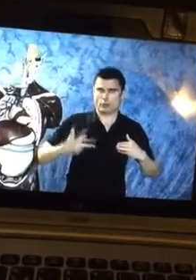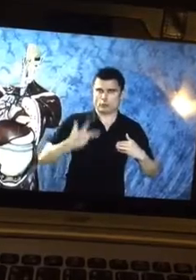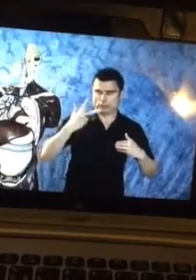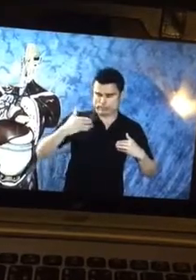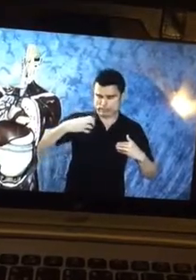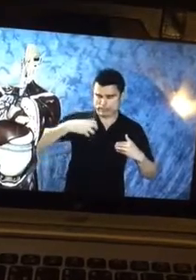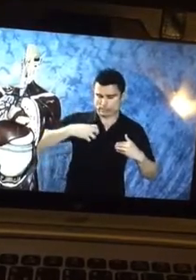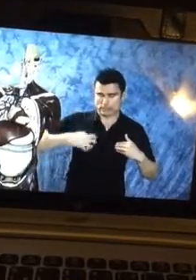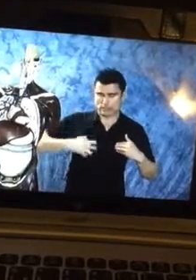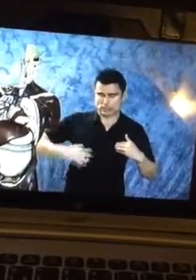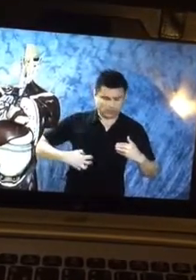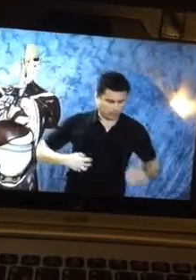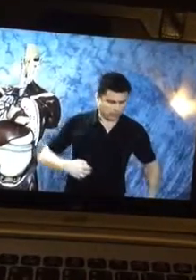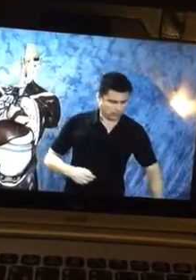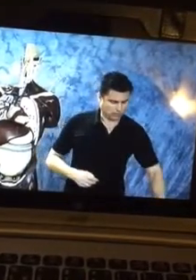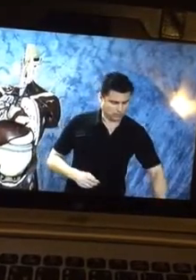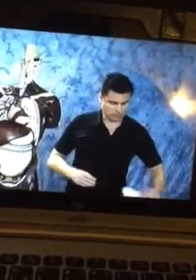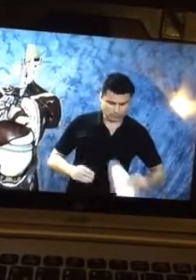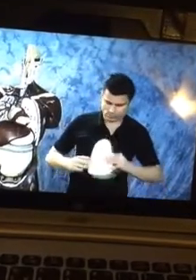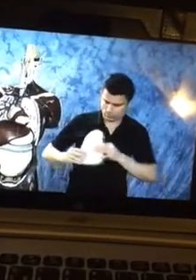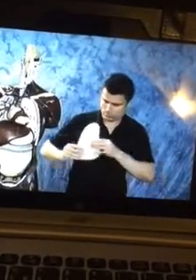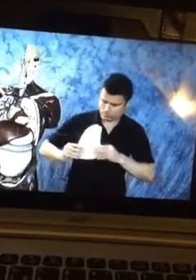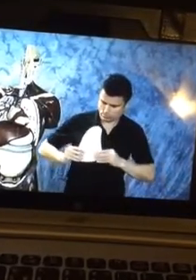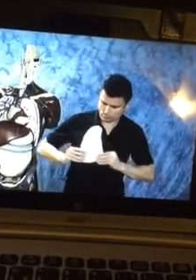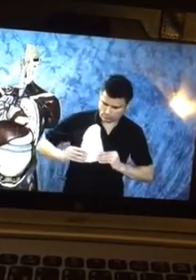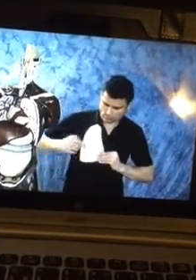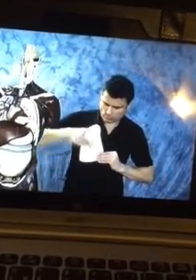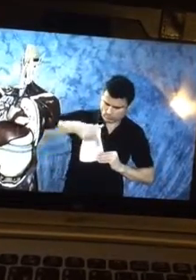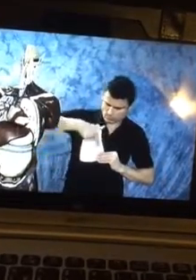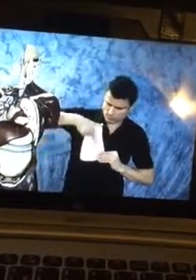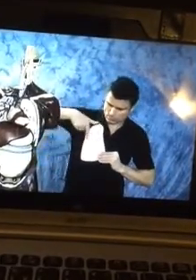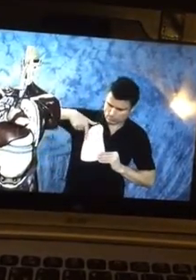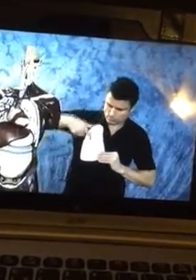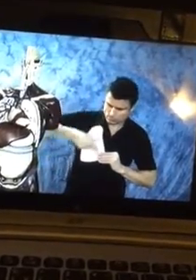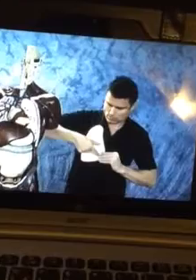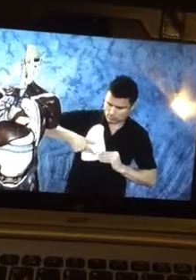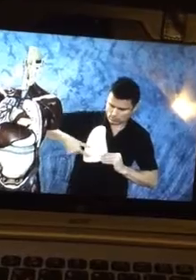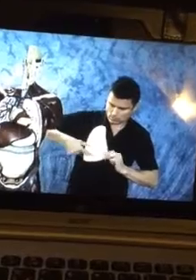Now you need to know that there are three chambers. There are three parts of the lung.